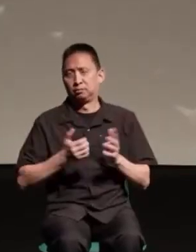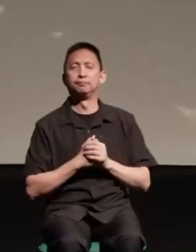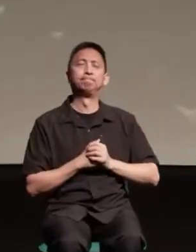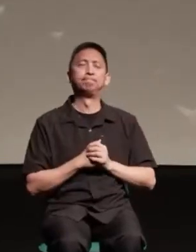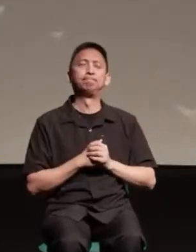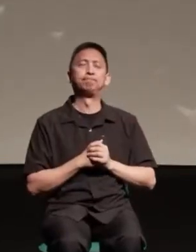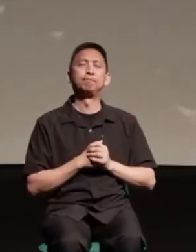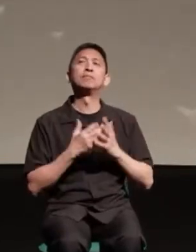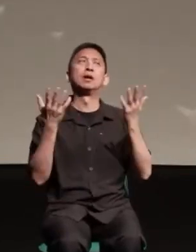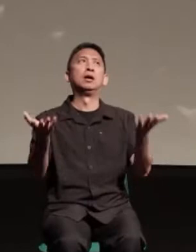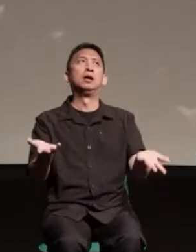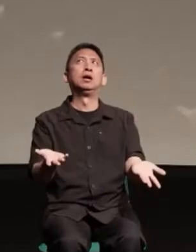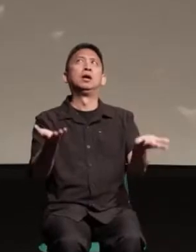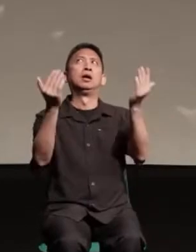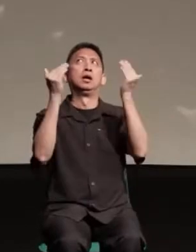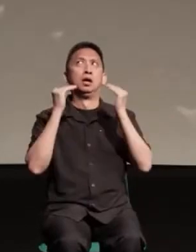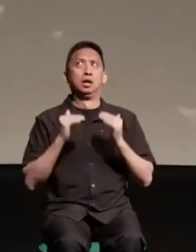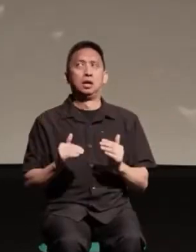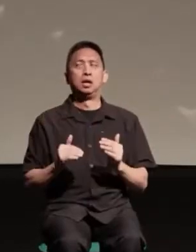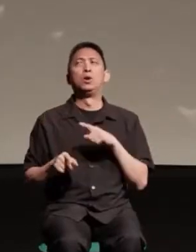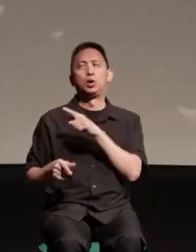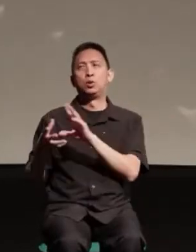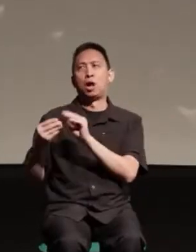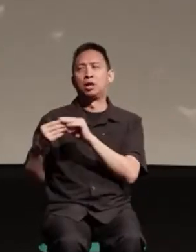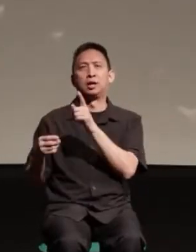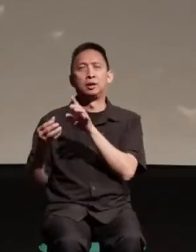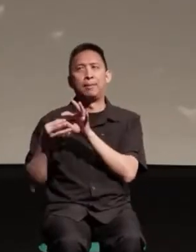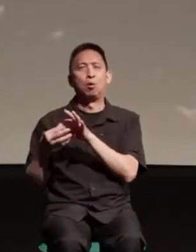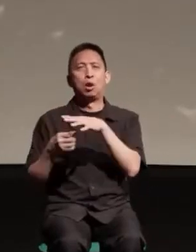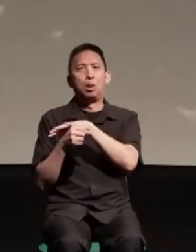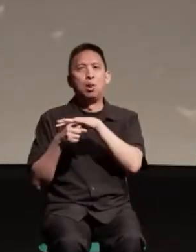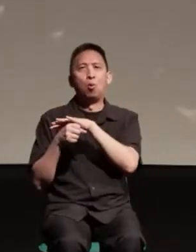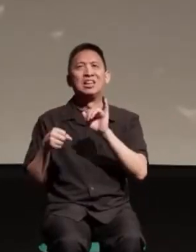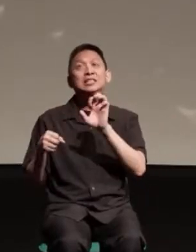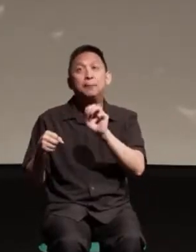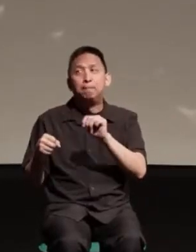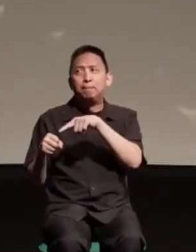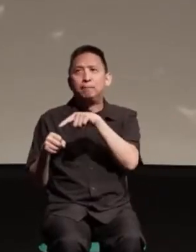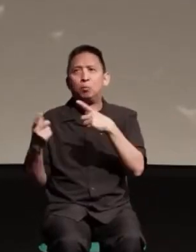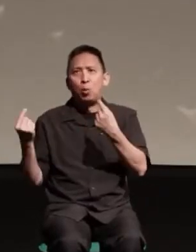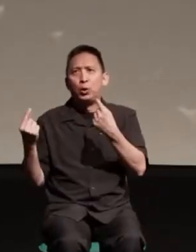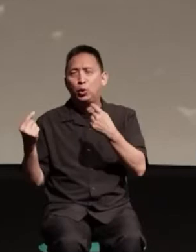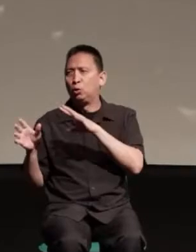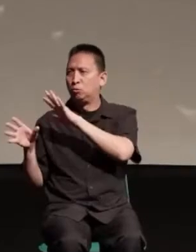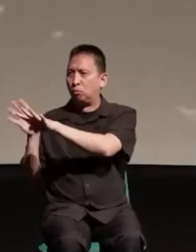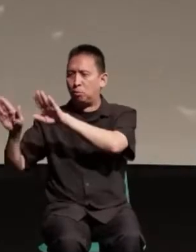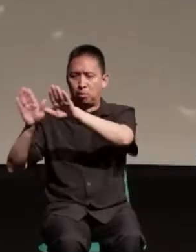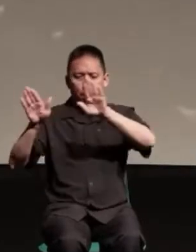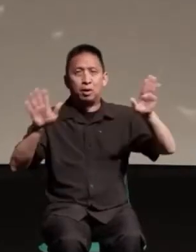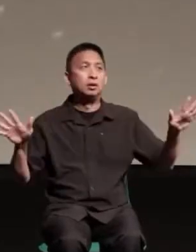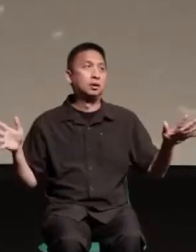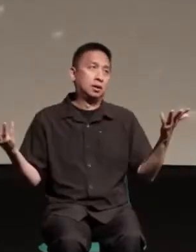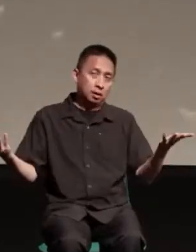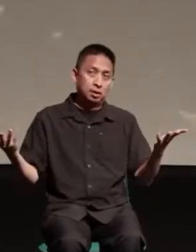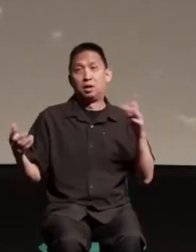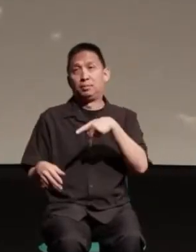thinking about when you were talking was really localism, because PBS is a collective. We were founded